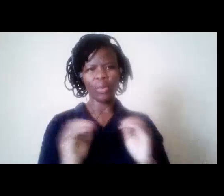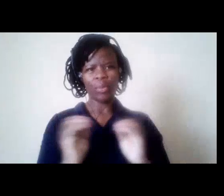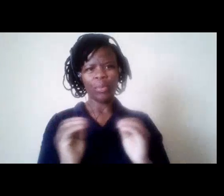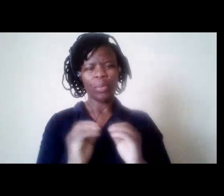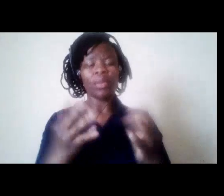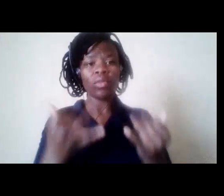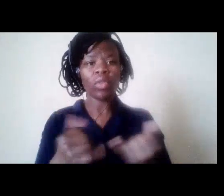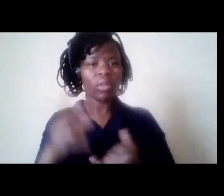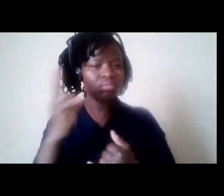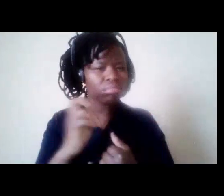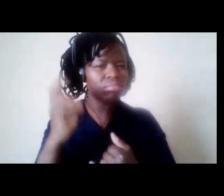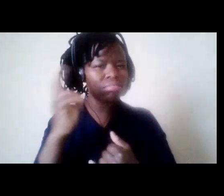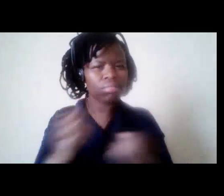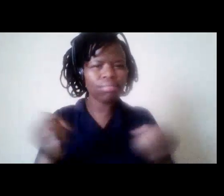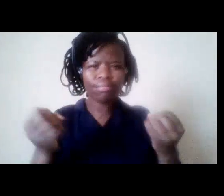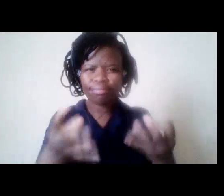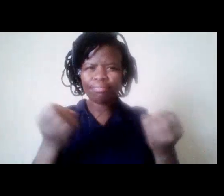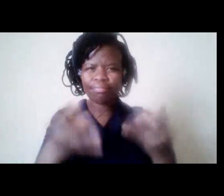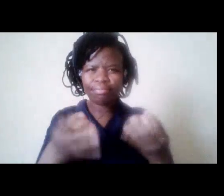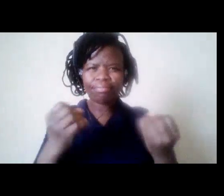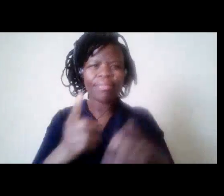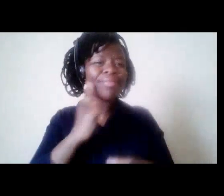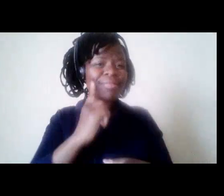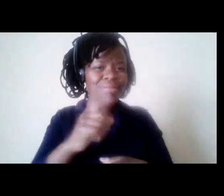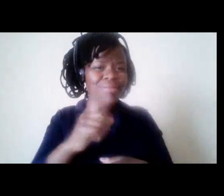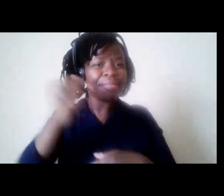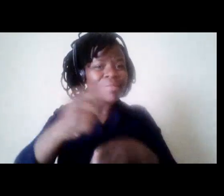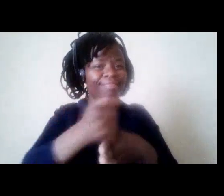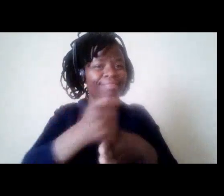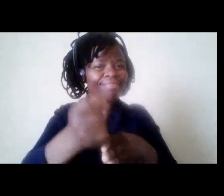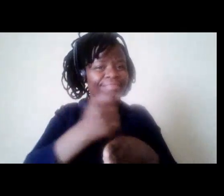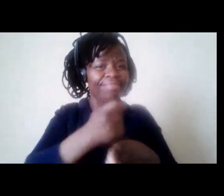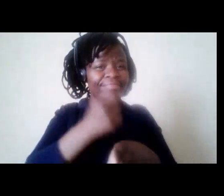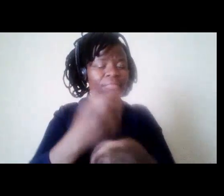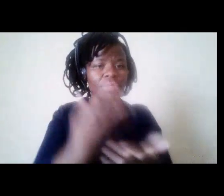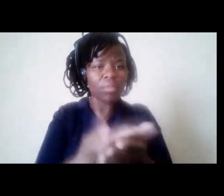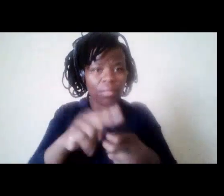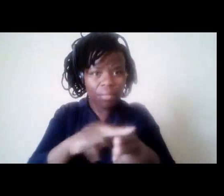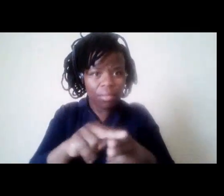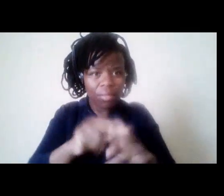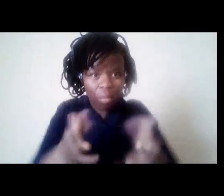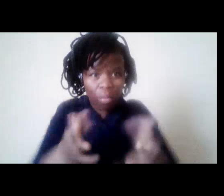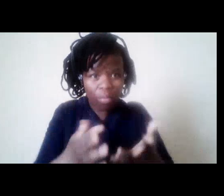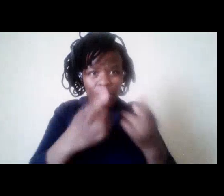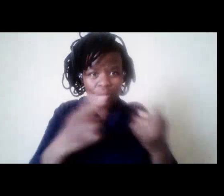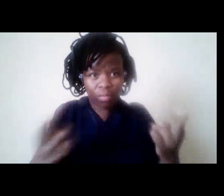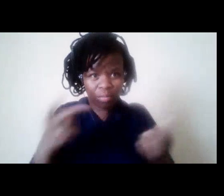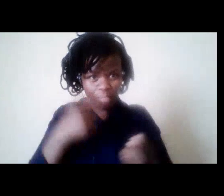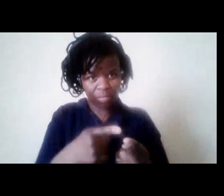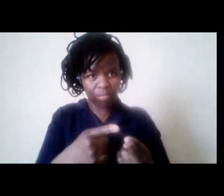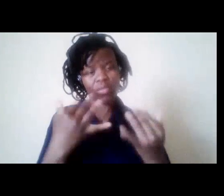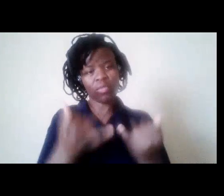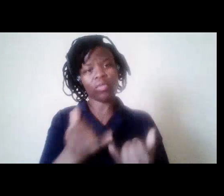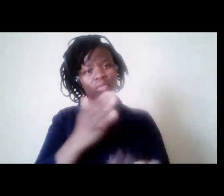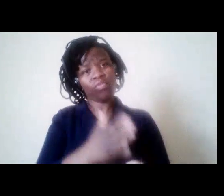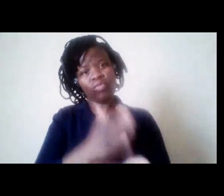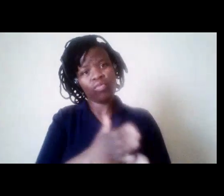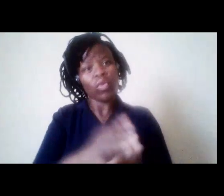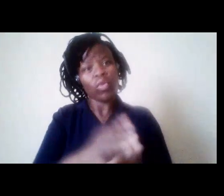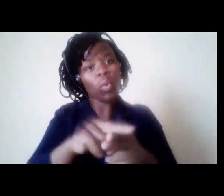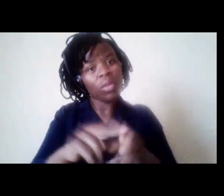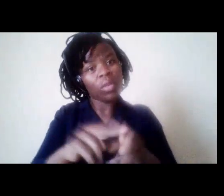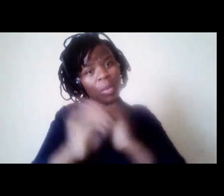of, because teachers have not been trained on how to use it. So those resources, are not used. But